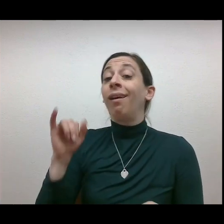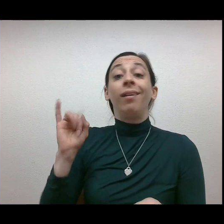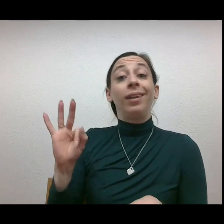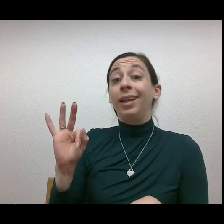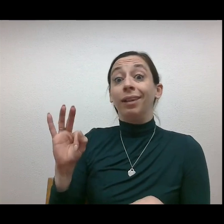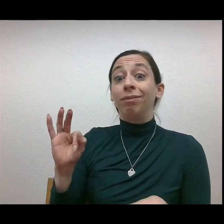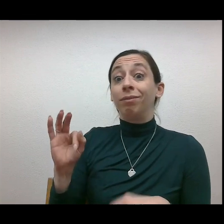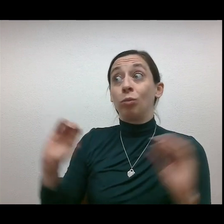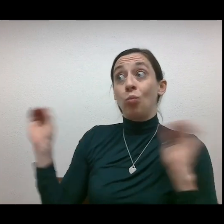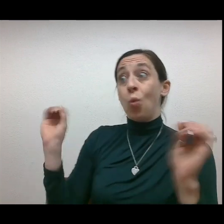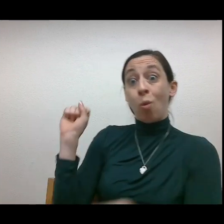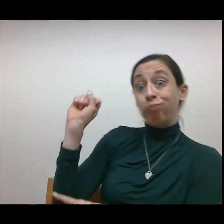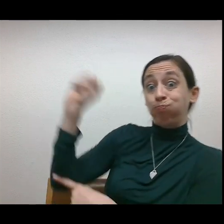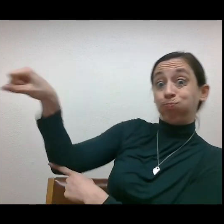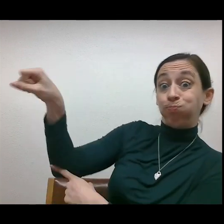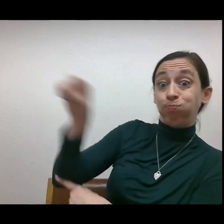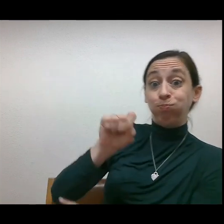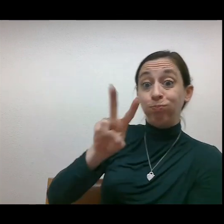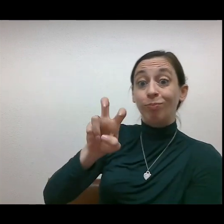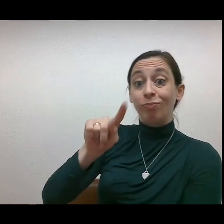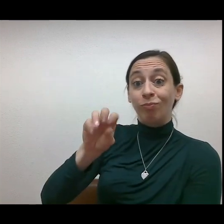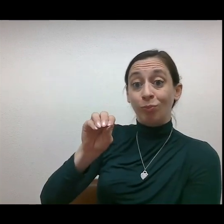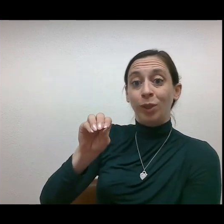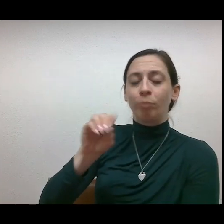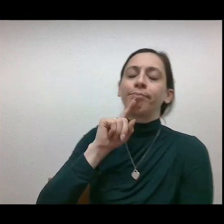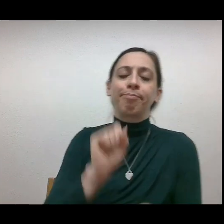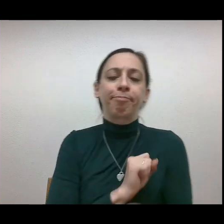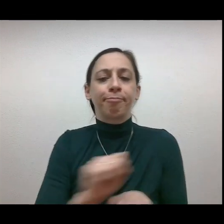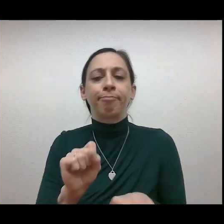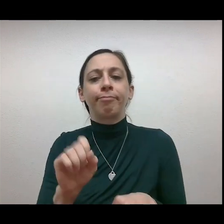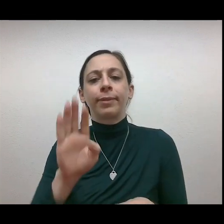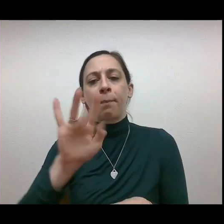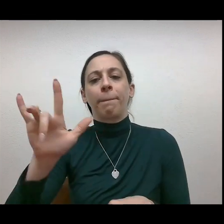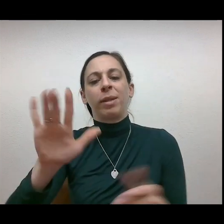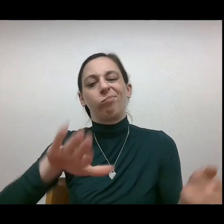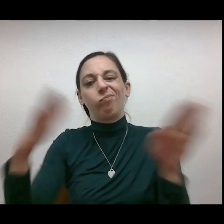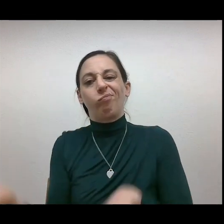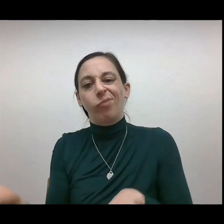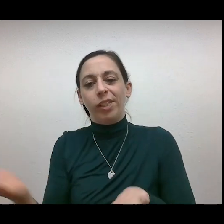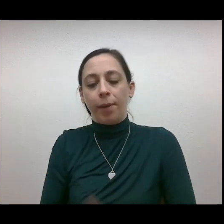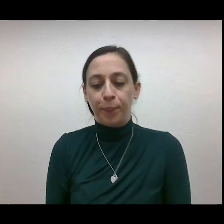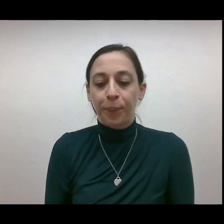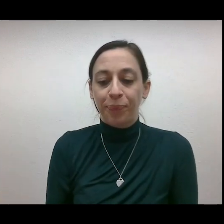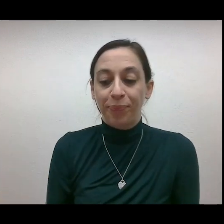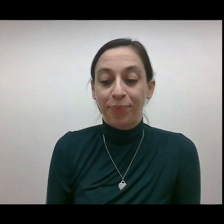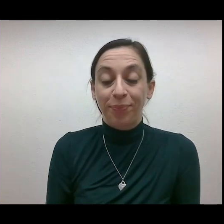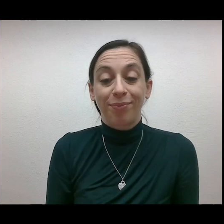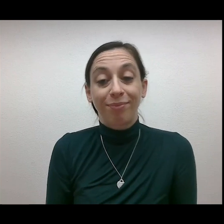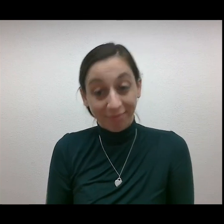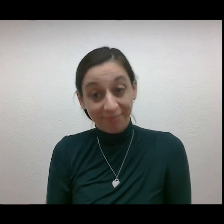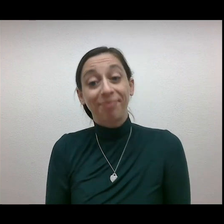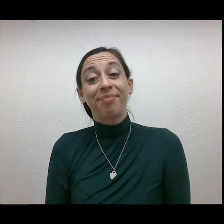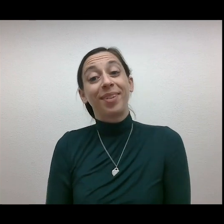If they do, that bill will become a law. If they do not, it dies.